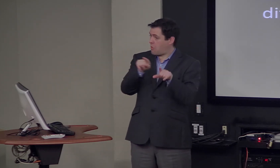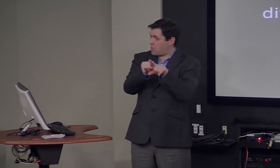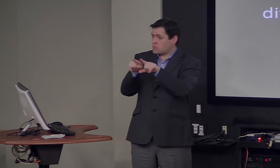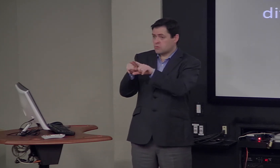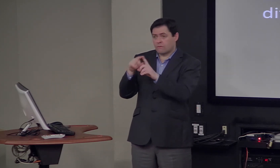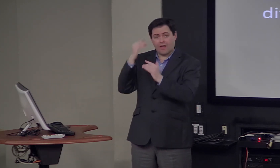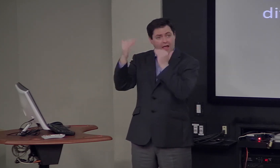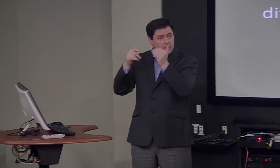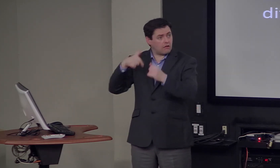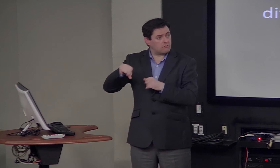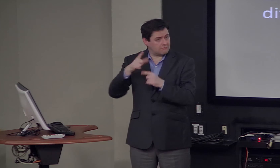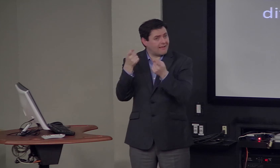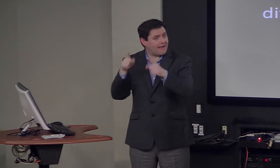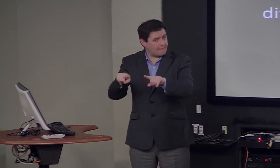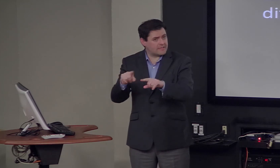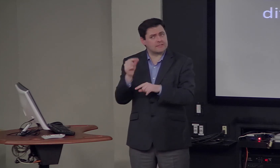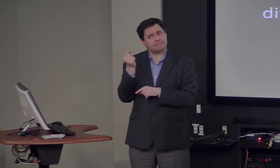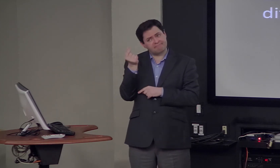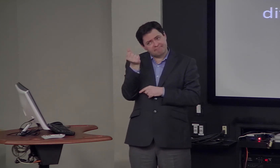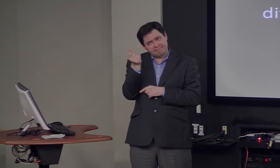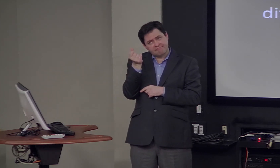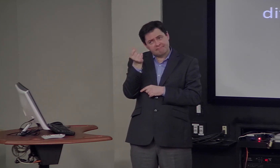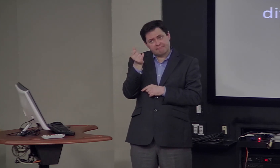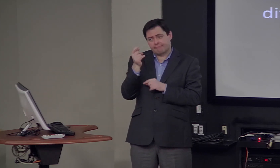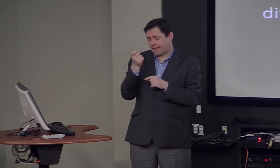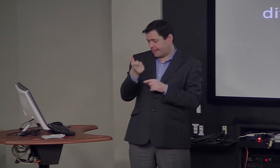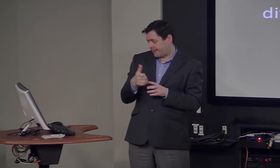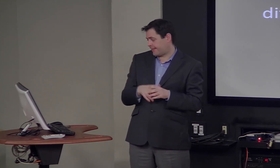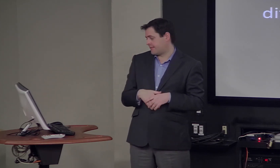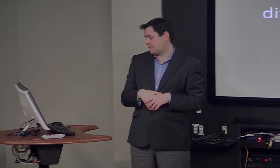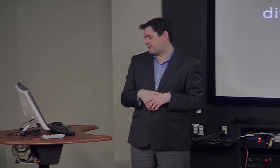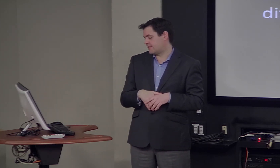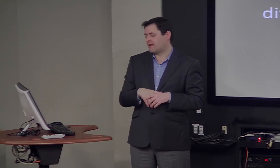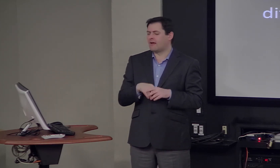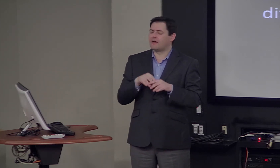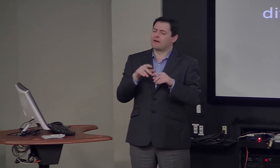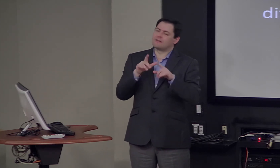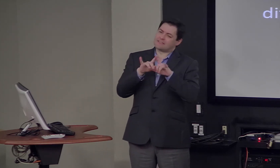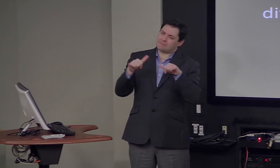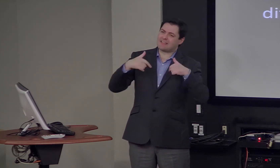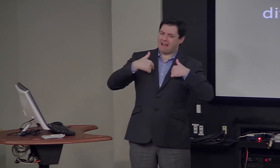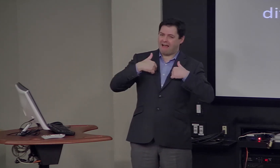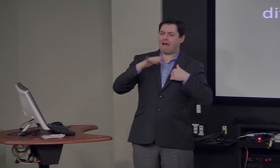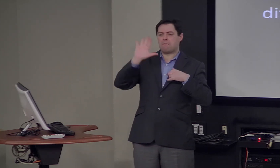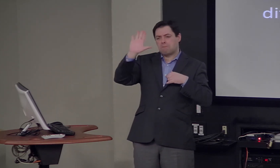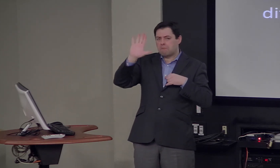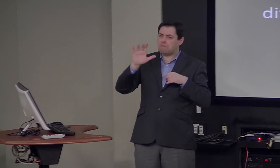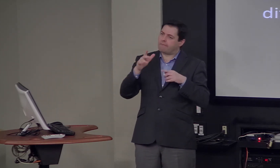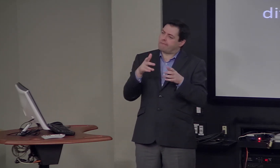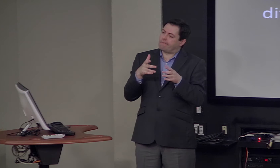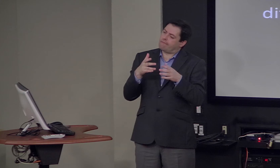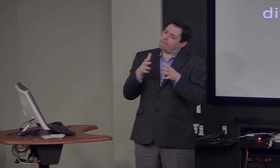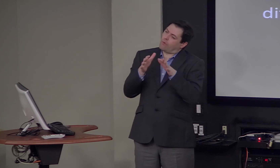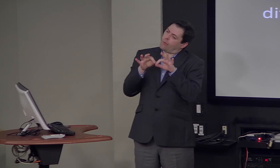easily. And if we look at BSL, we see at the same time there is some gain that can be made